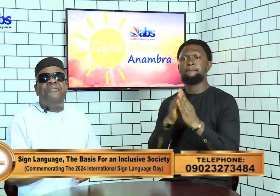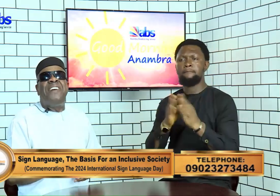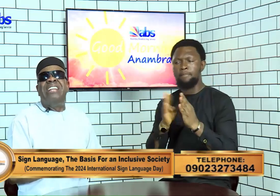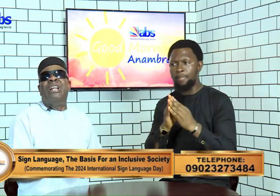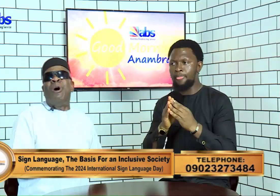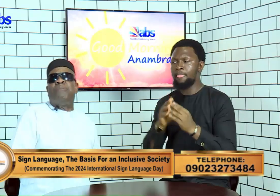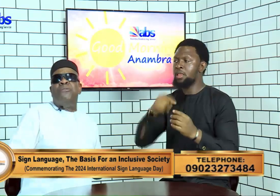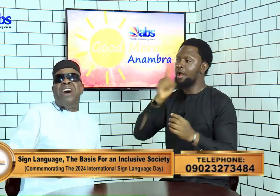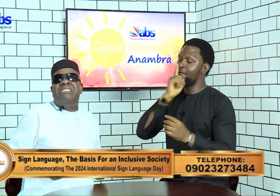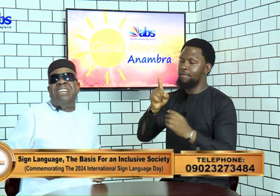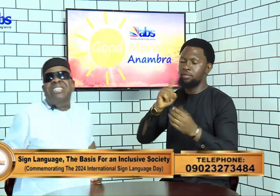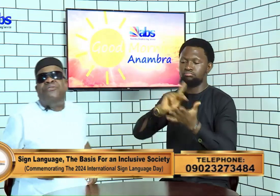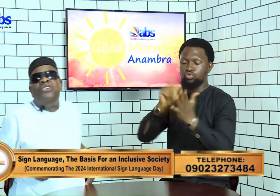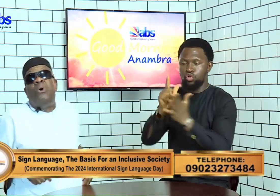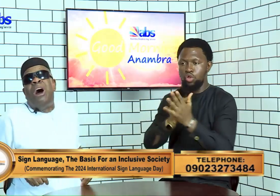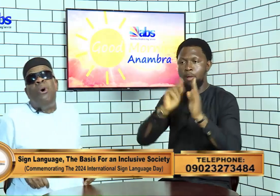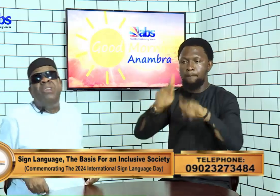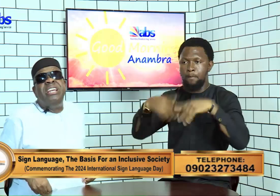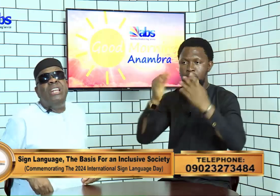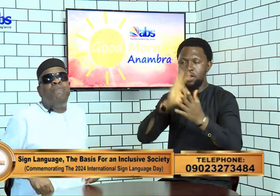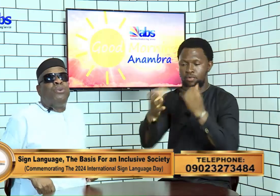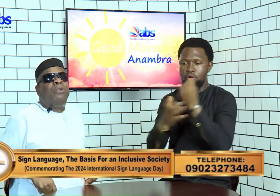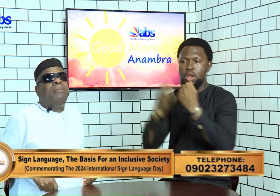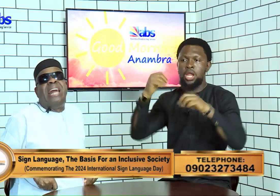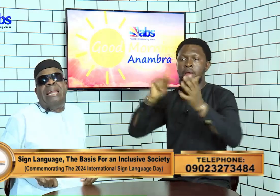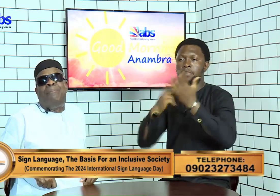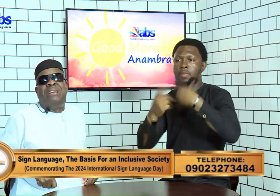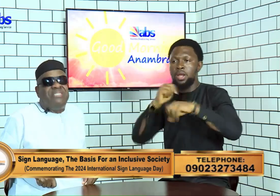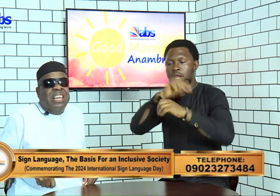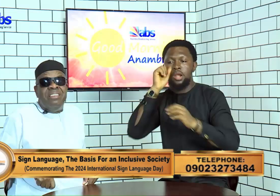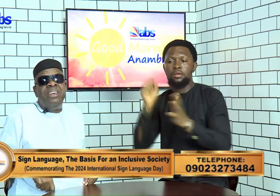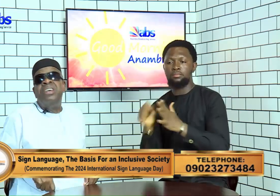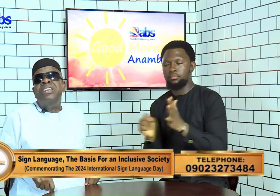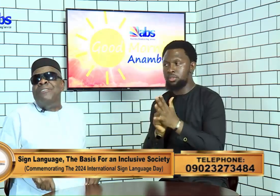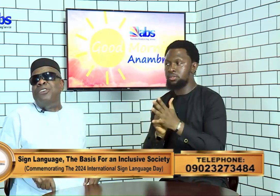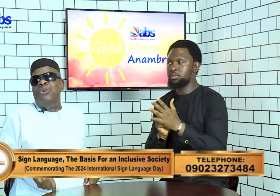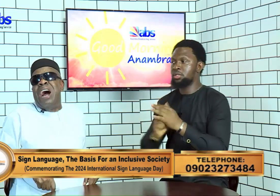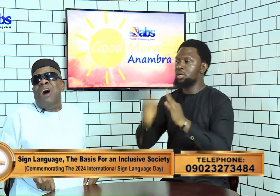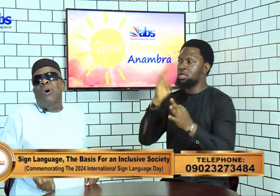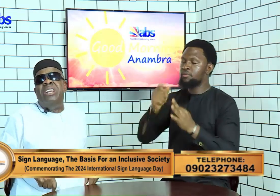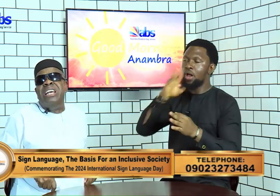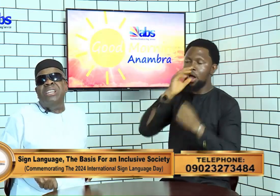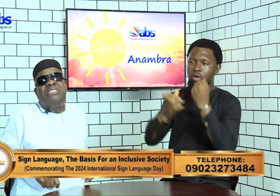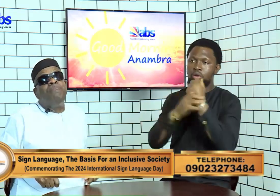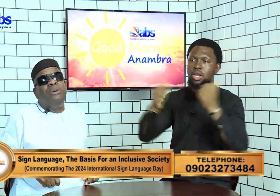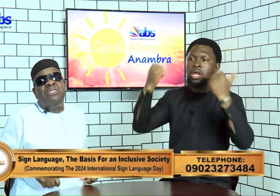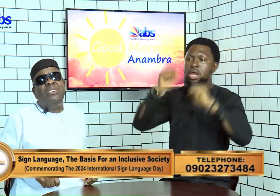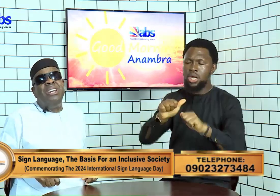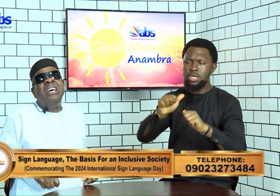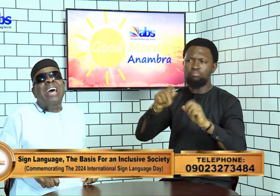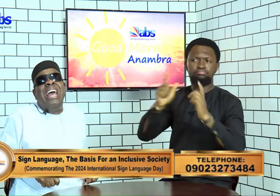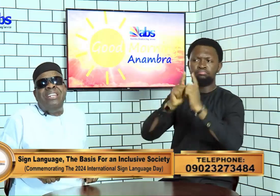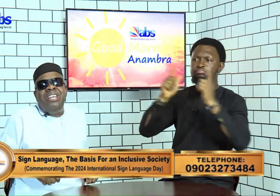In fact, the law provides that if you are holding any program in Anambra State, if you are holding any